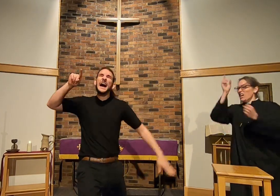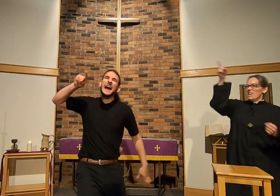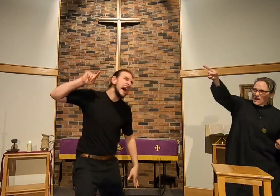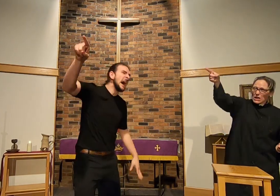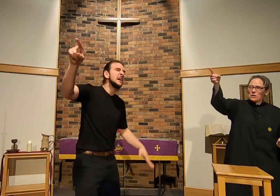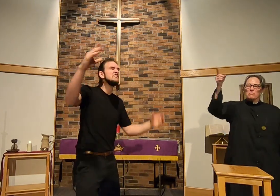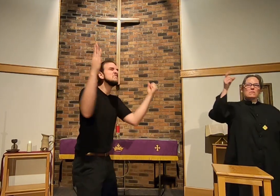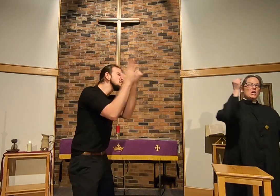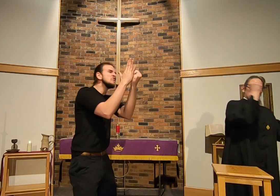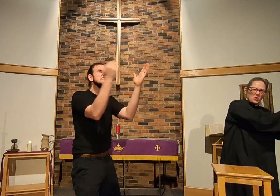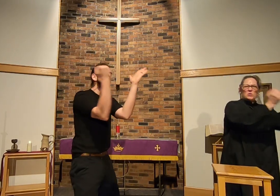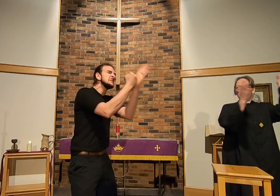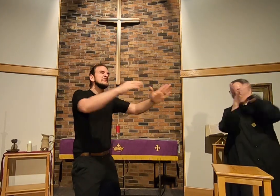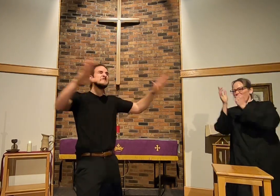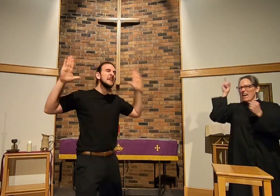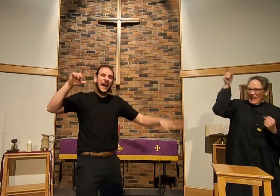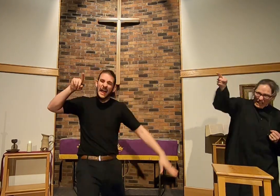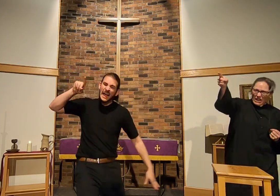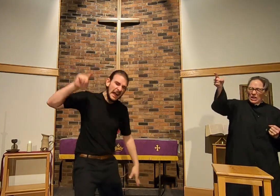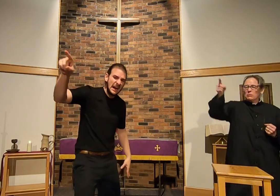him, crucify him."